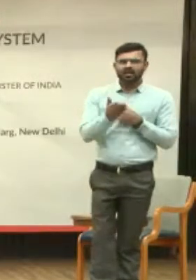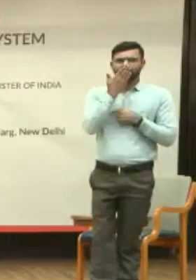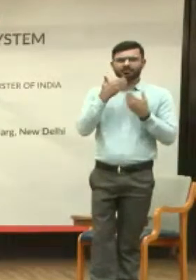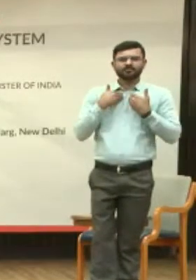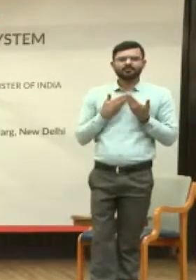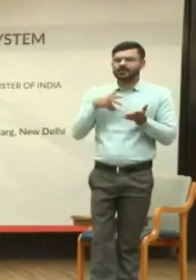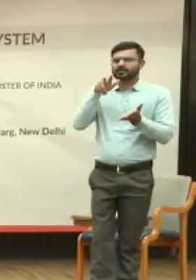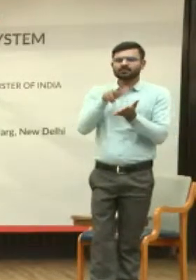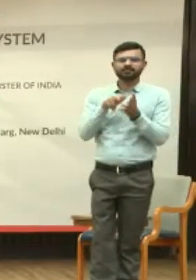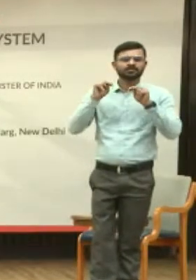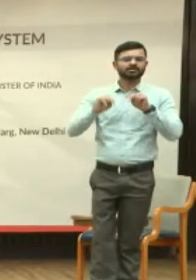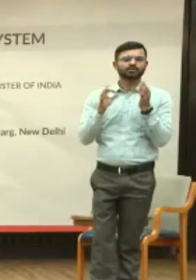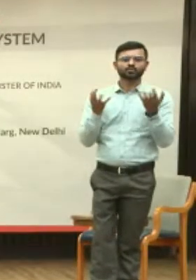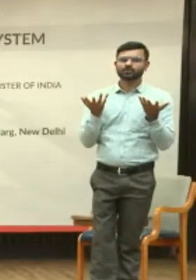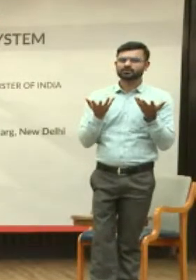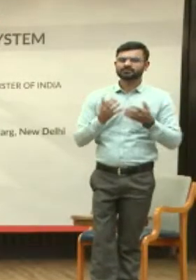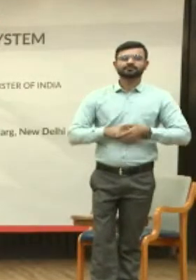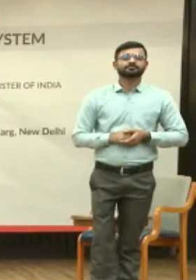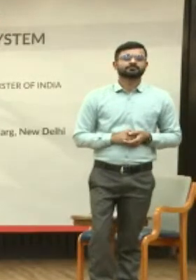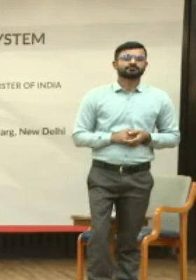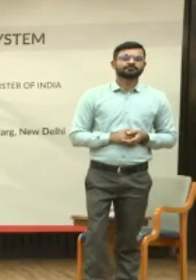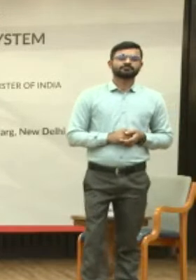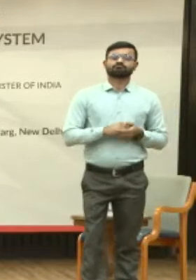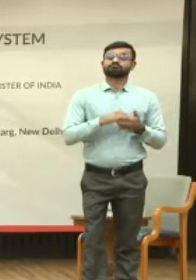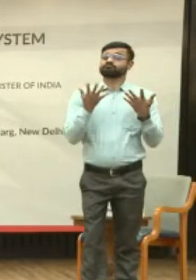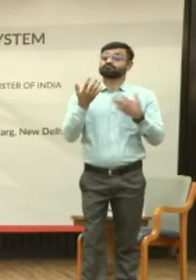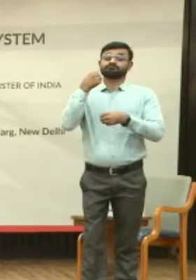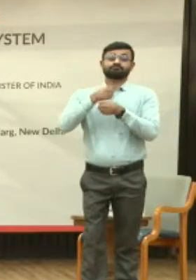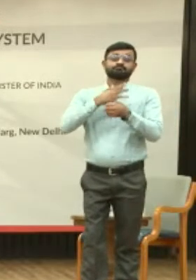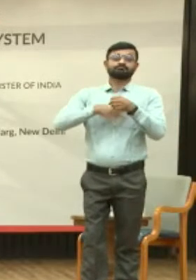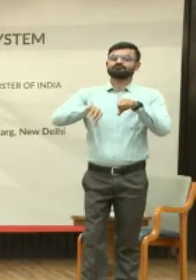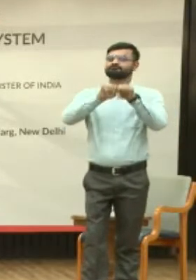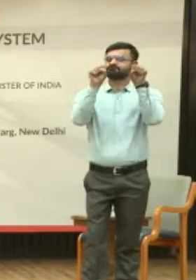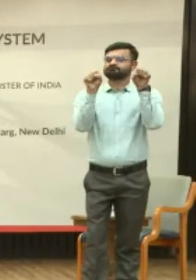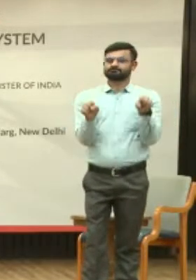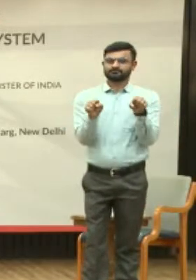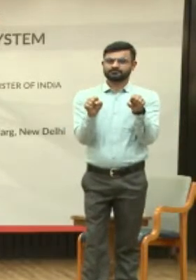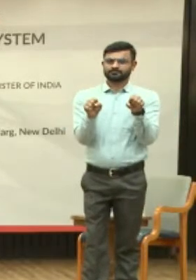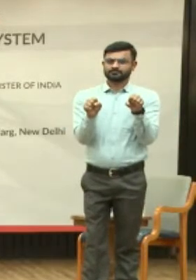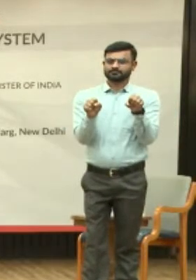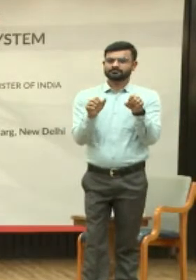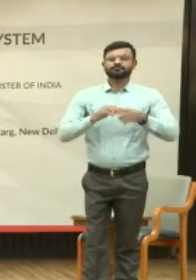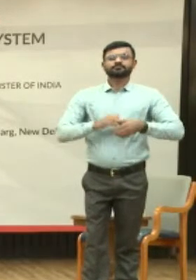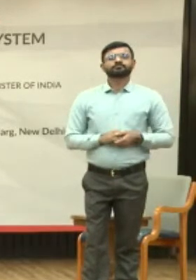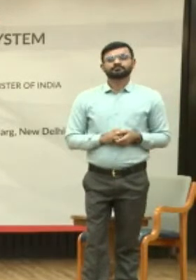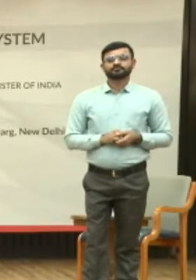my recommendation. In the government system,